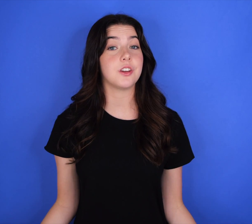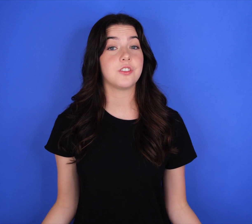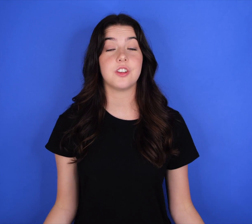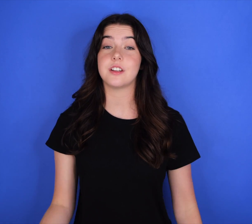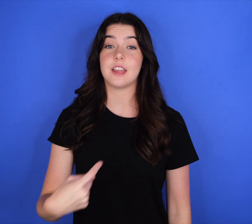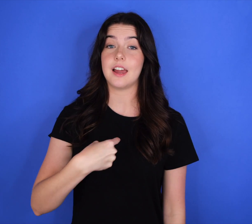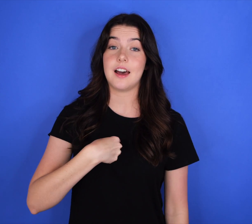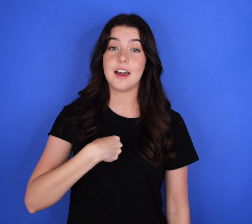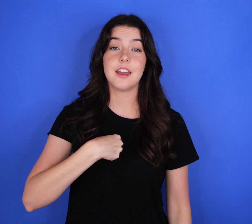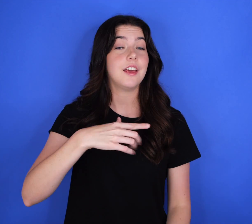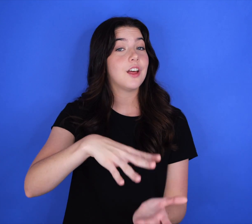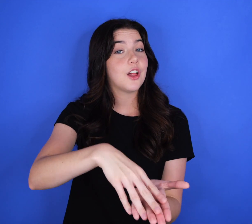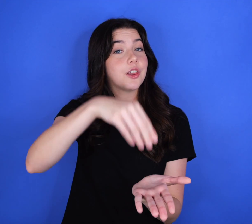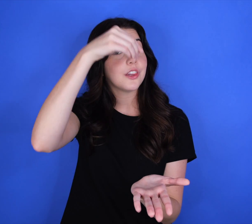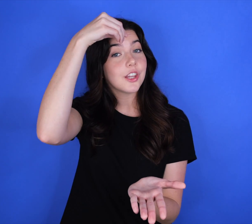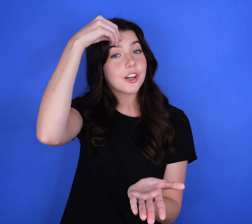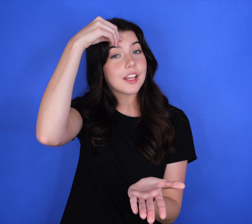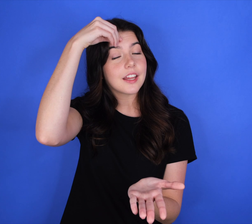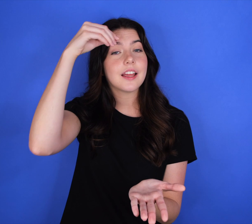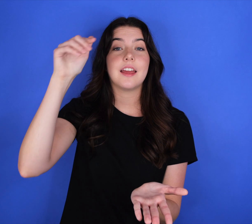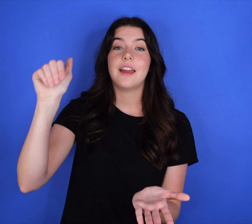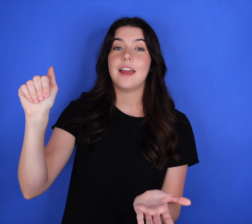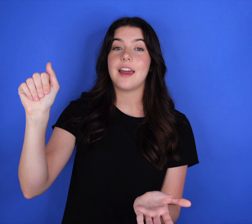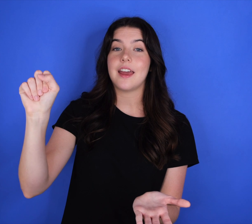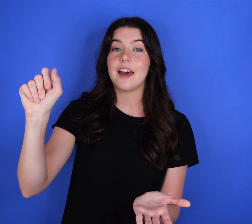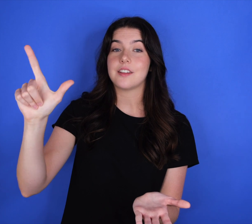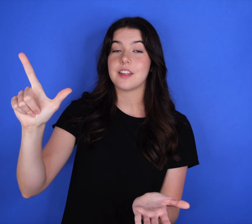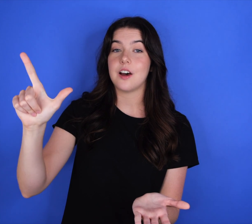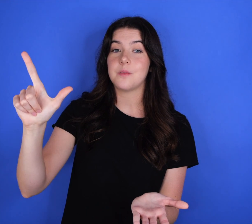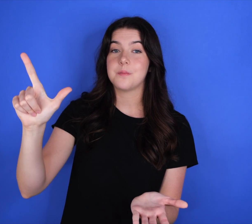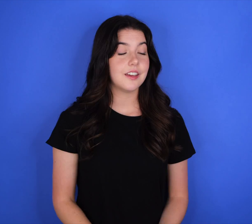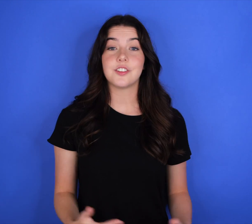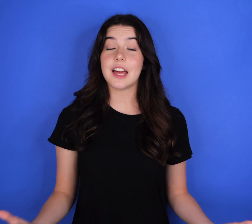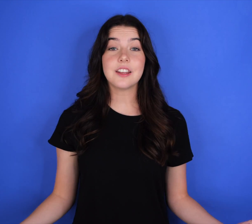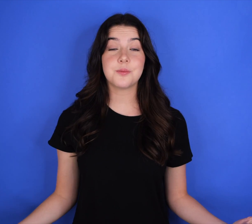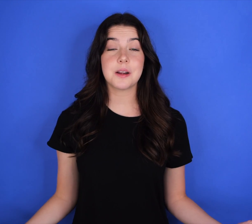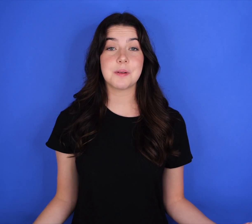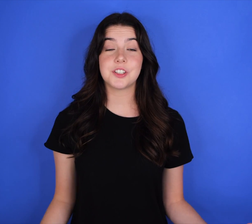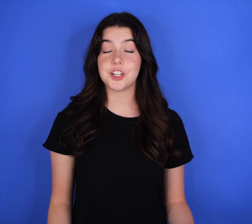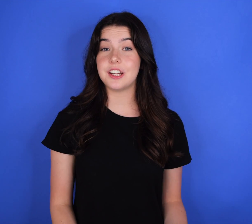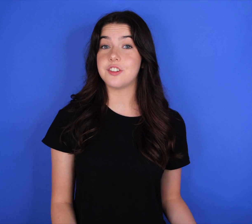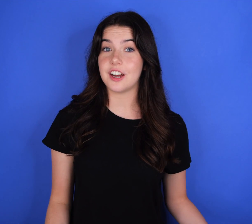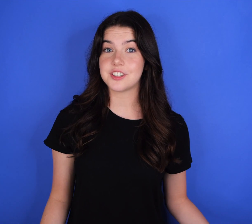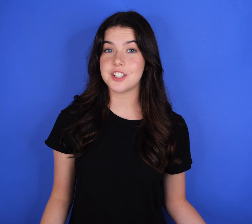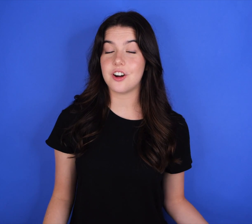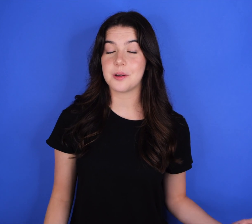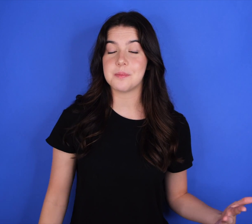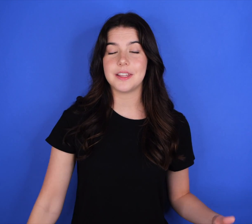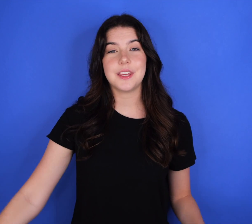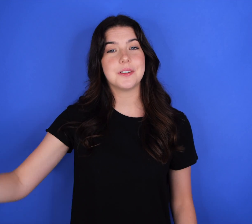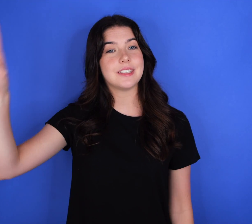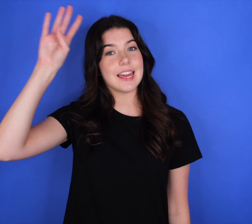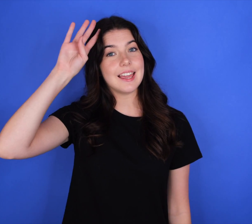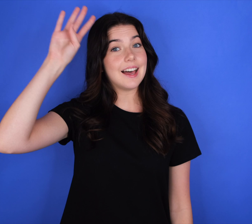used. You just say I, learning, ASL. So that is pretty much your introduction all complete. You would say,